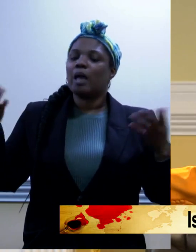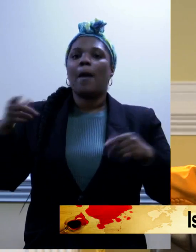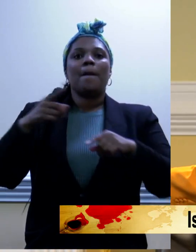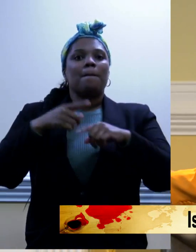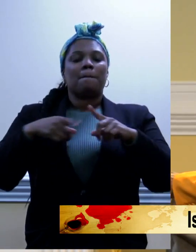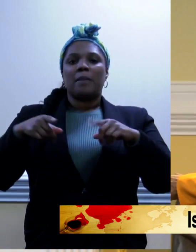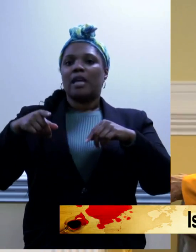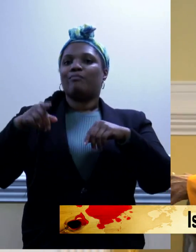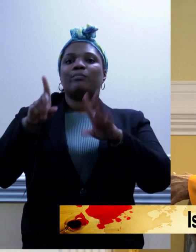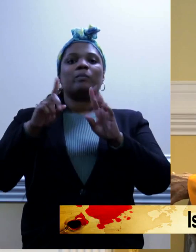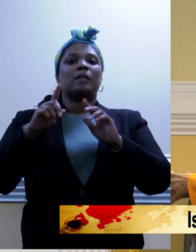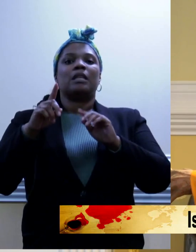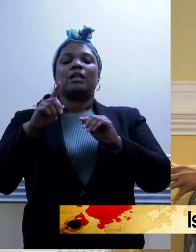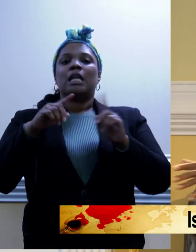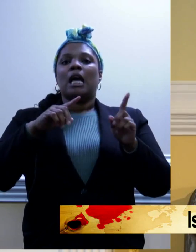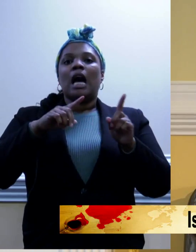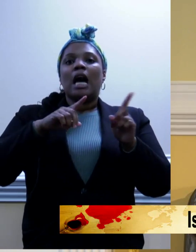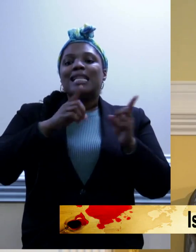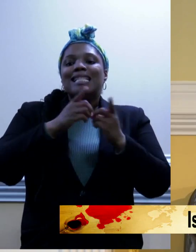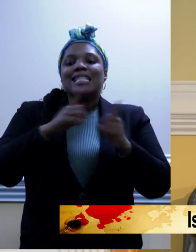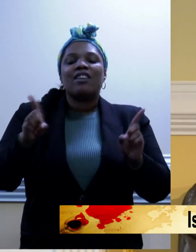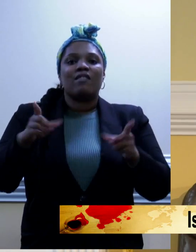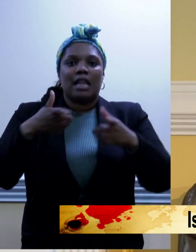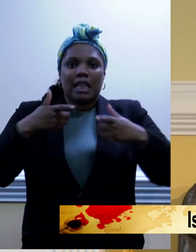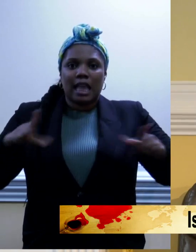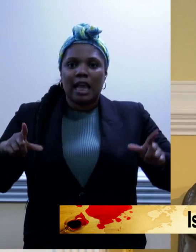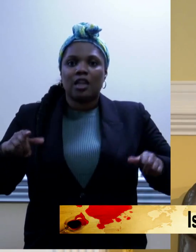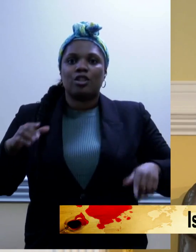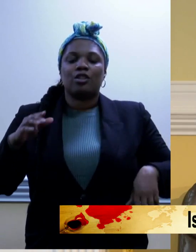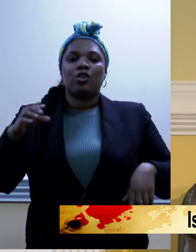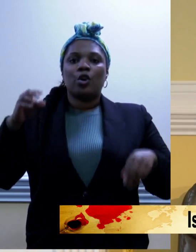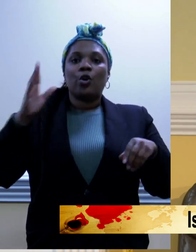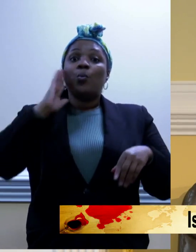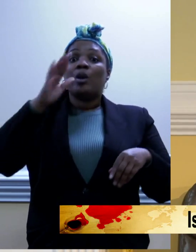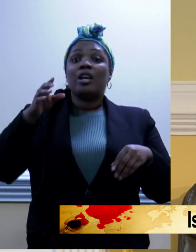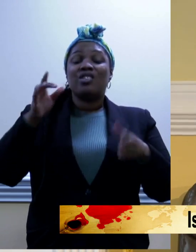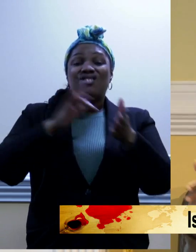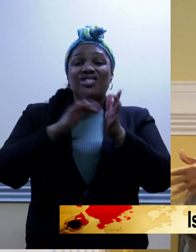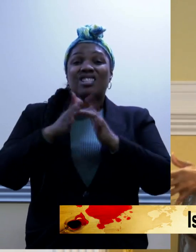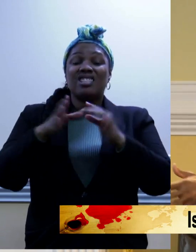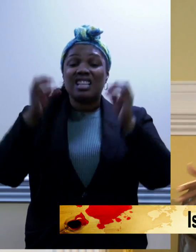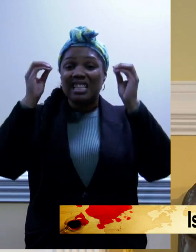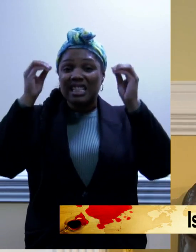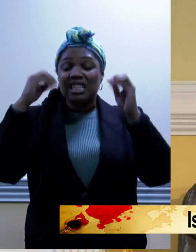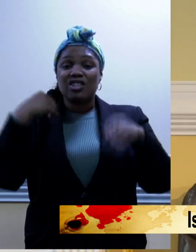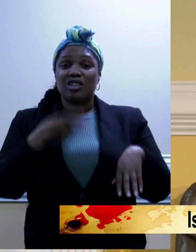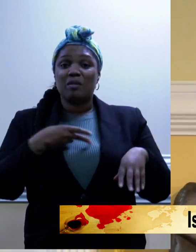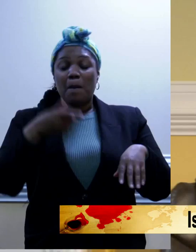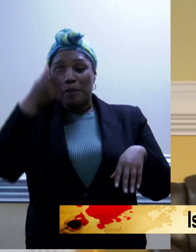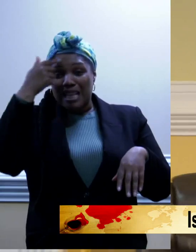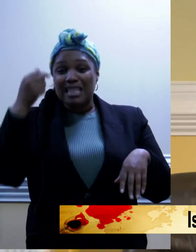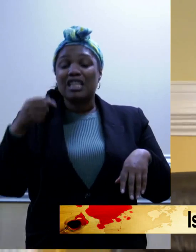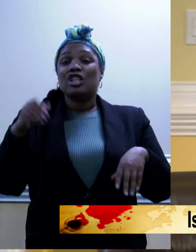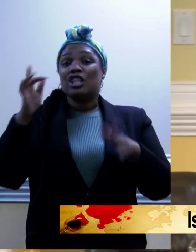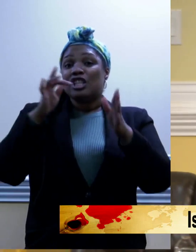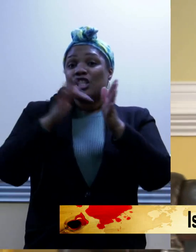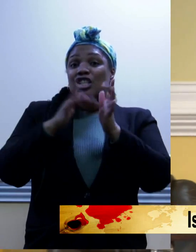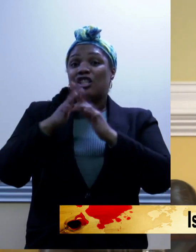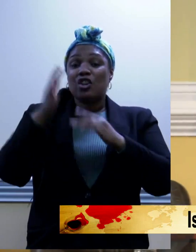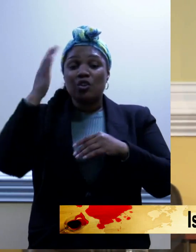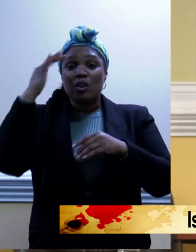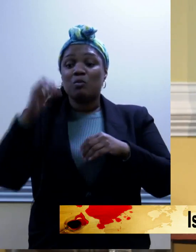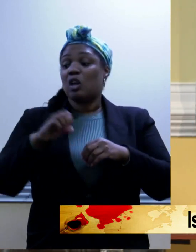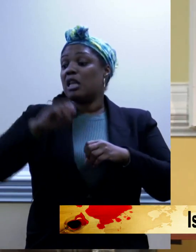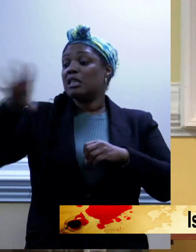will I speak to these people. He didn't say a specific, he said another, because he knew he was going to scatter his people all